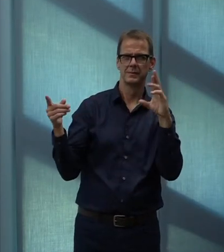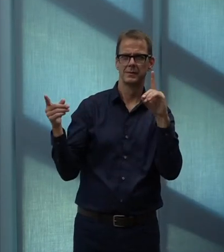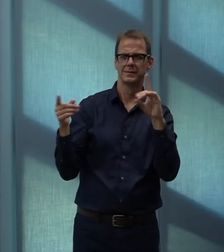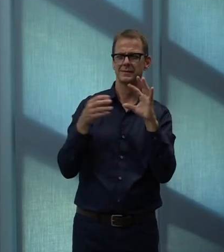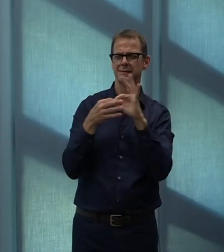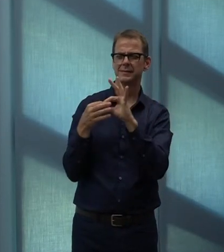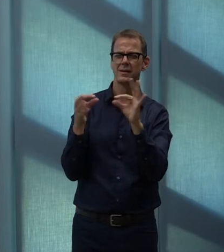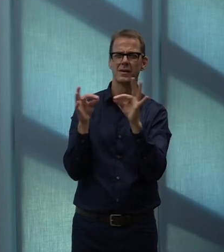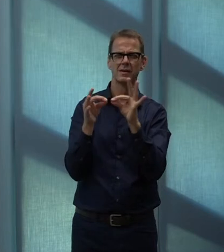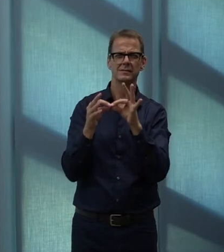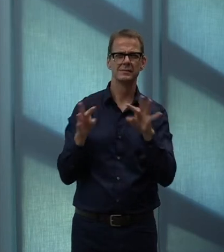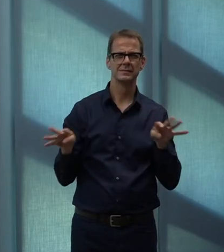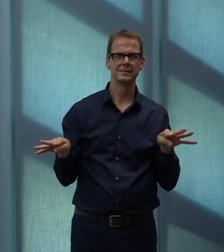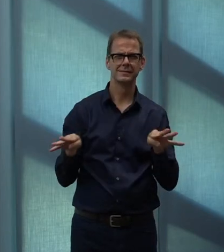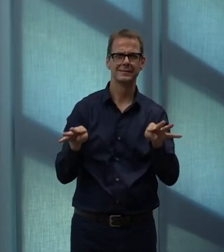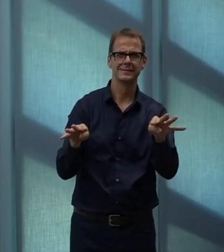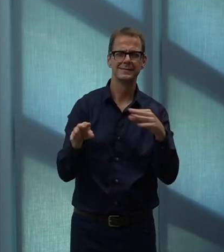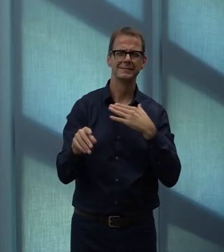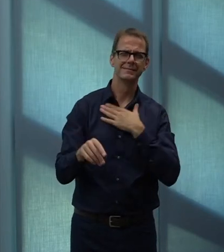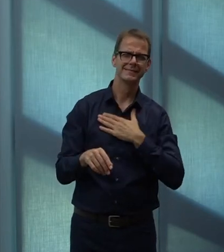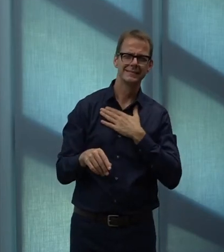you kind of dumb it down a little further for us.